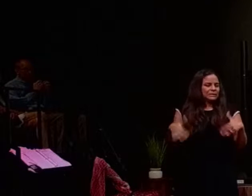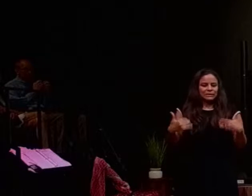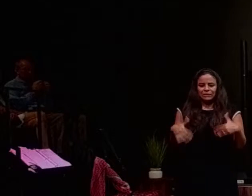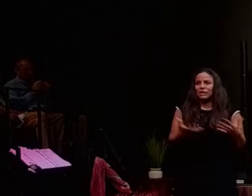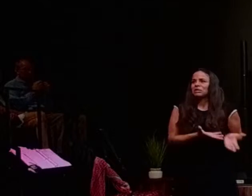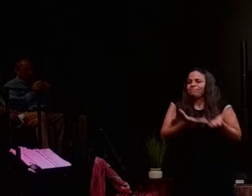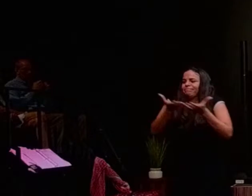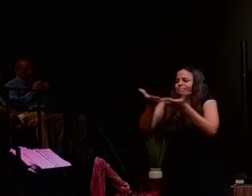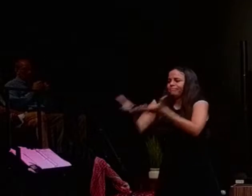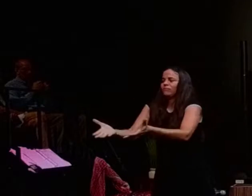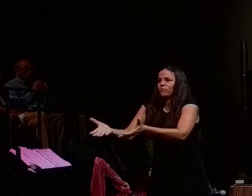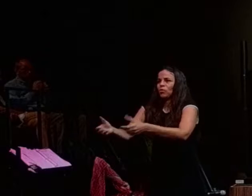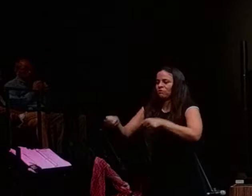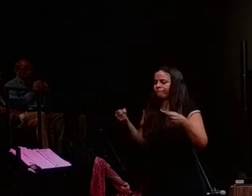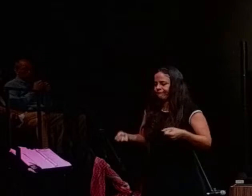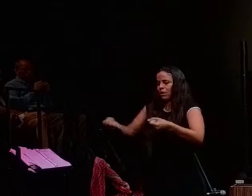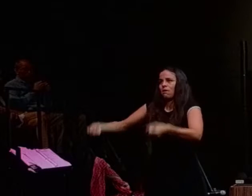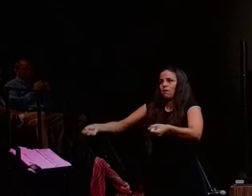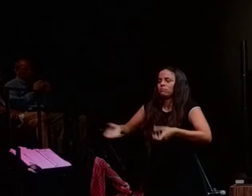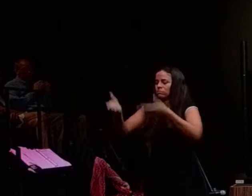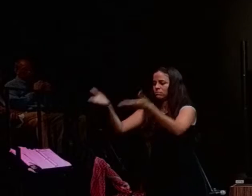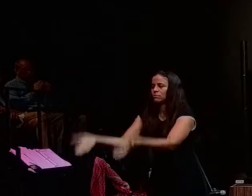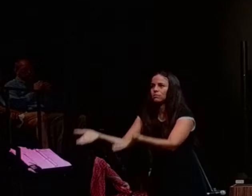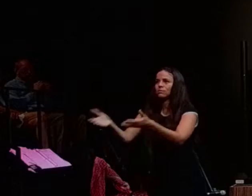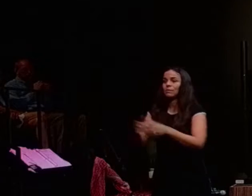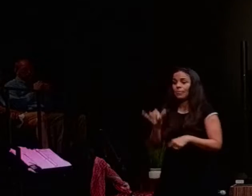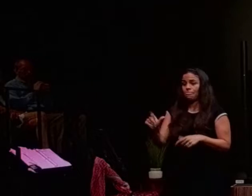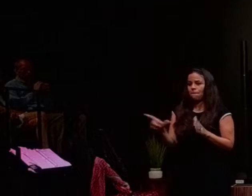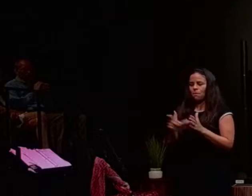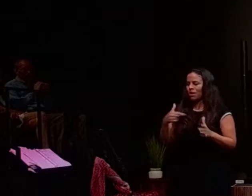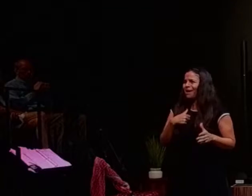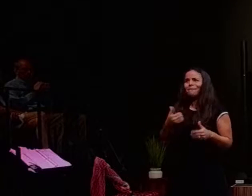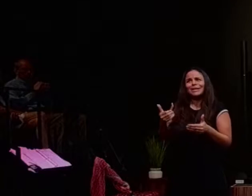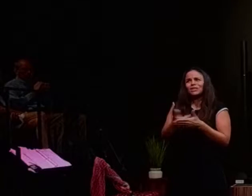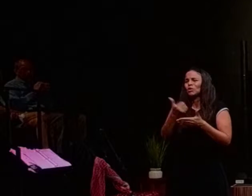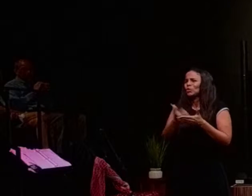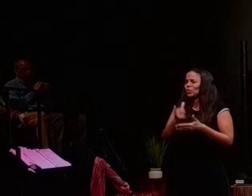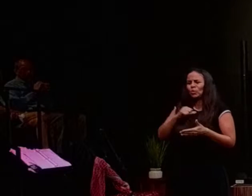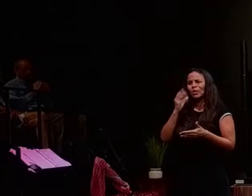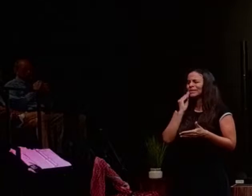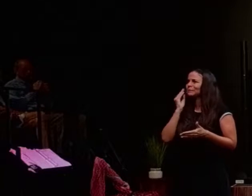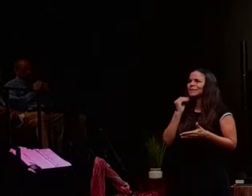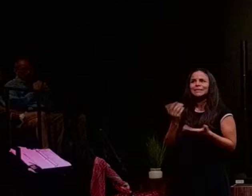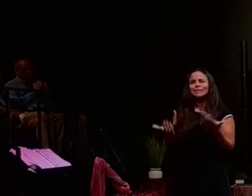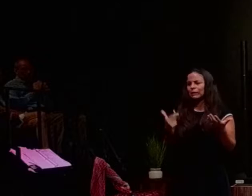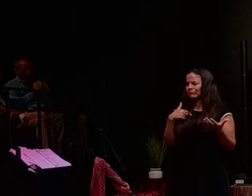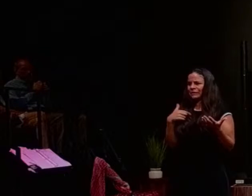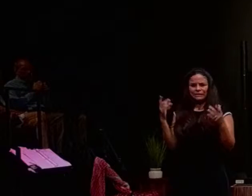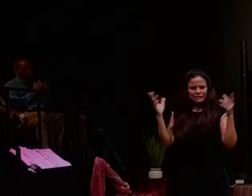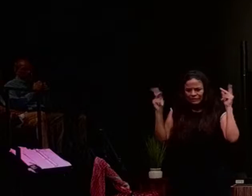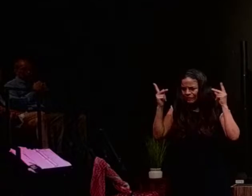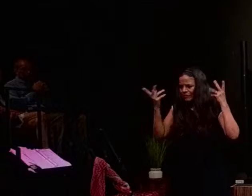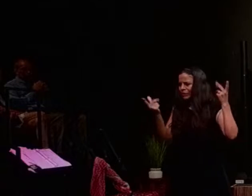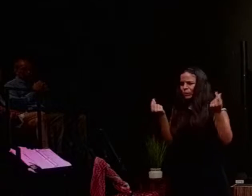Hand off, put him on the stretcher. And you know, at this point, I'm brand new, I've not seen a whole lot, and I'm freaking out, you know?